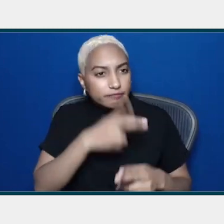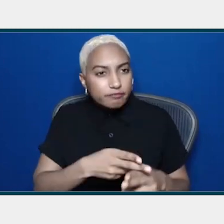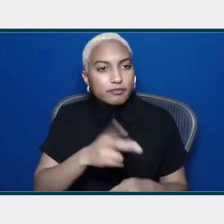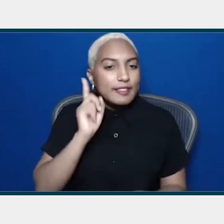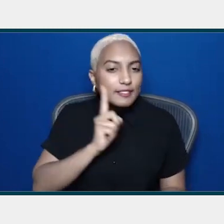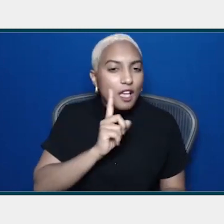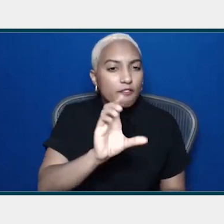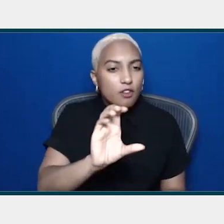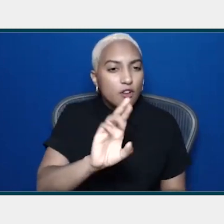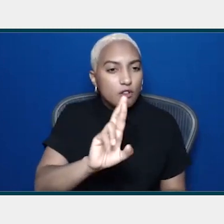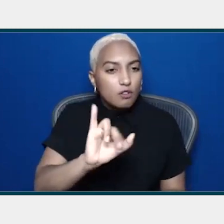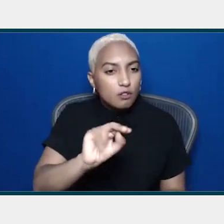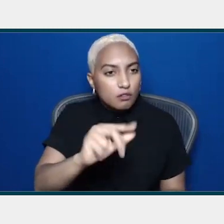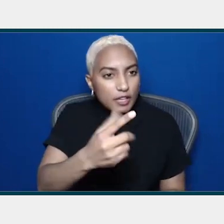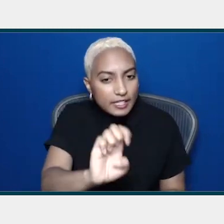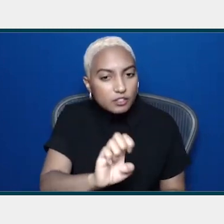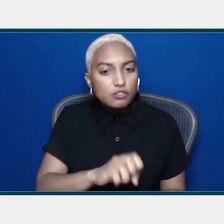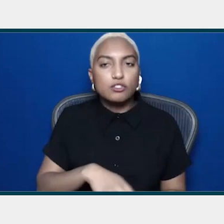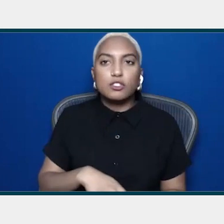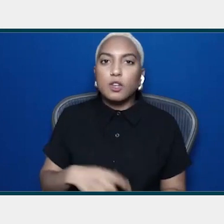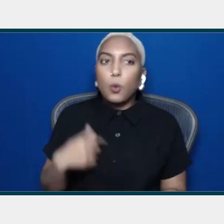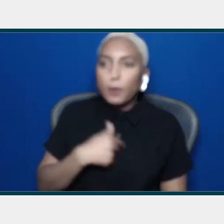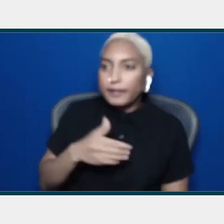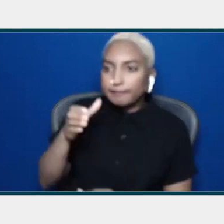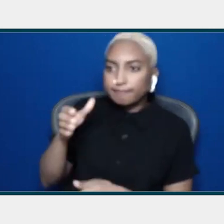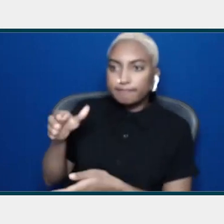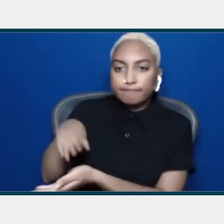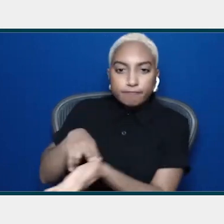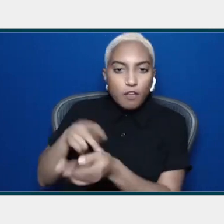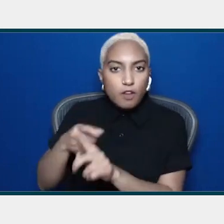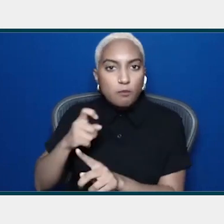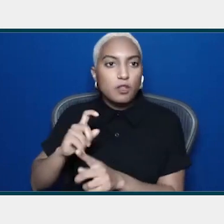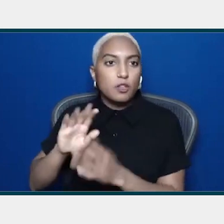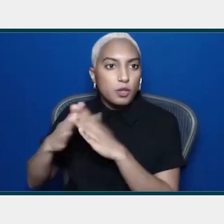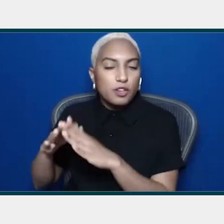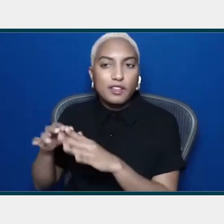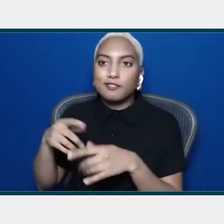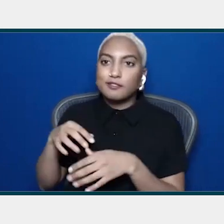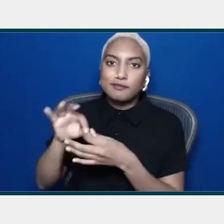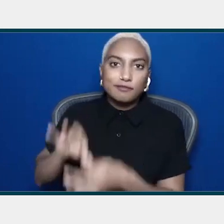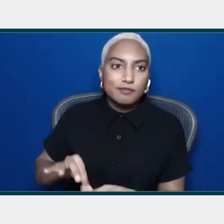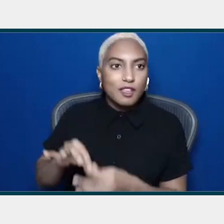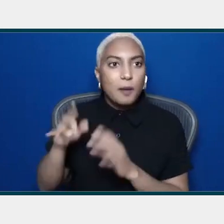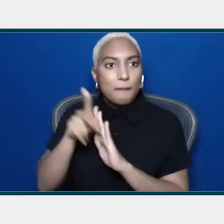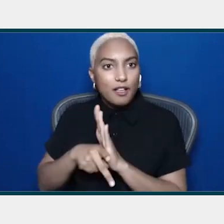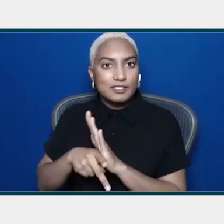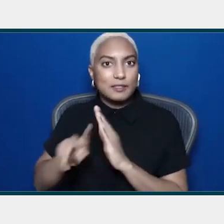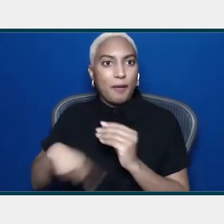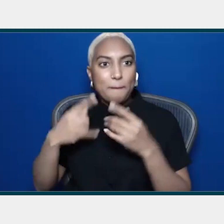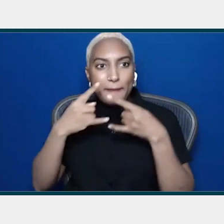that within our oppressive society, we ask people to play it small, to fit in, to be